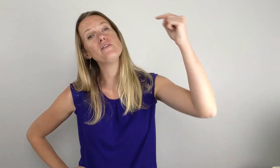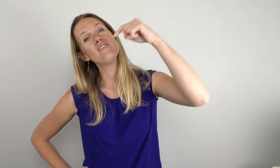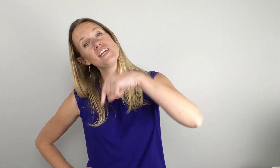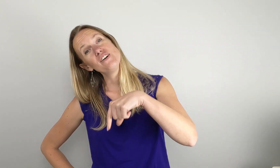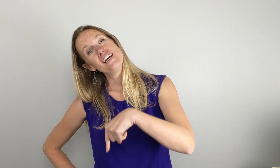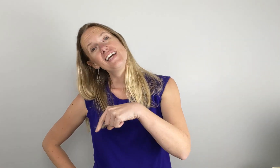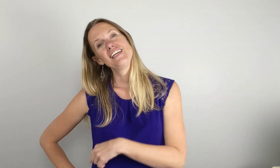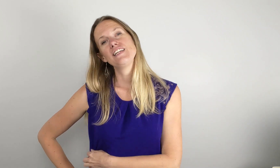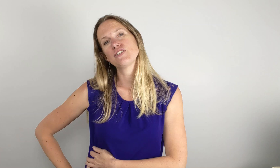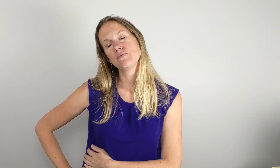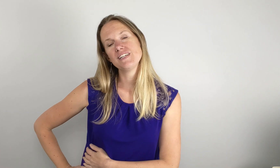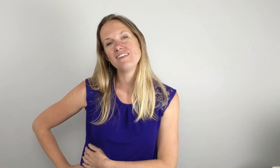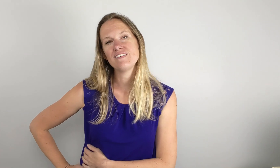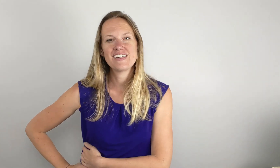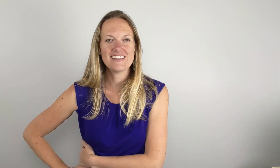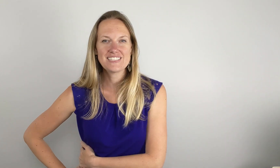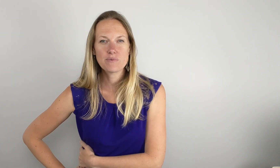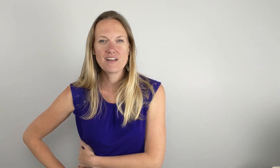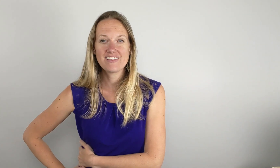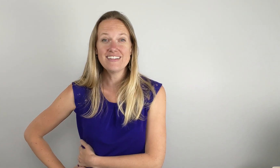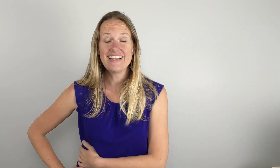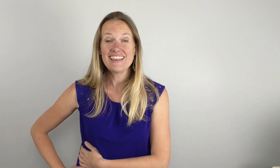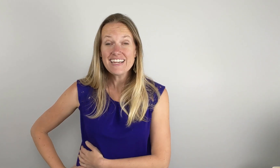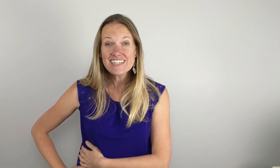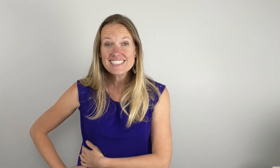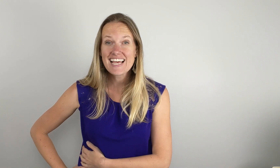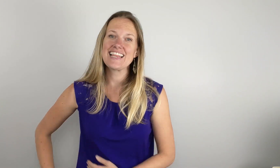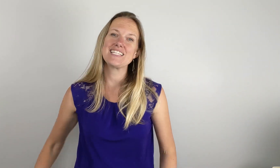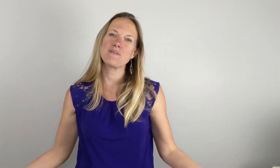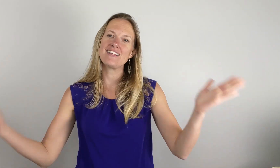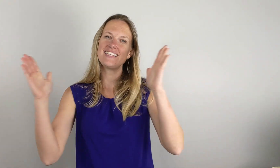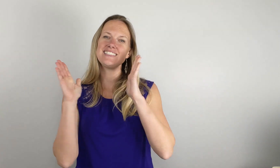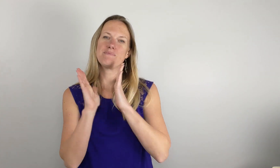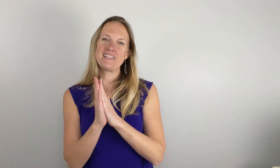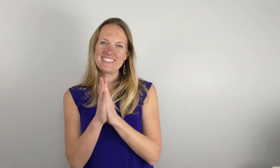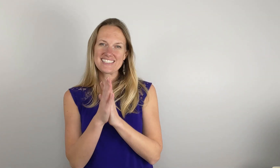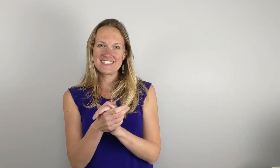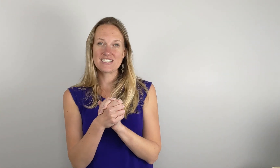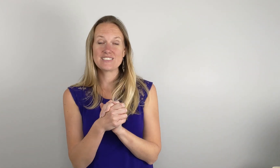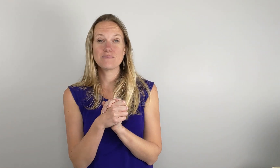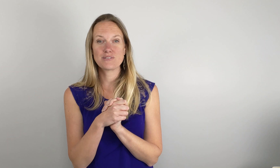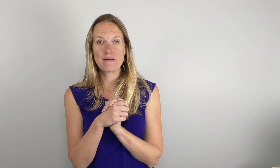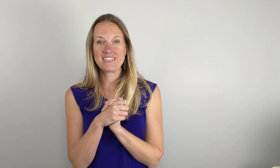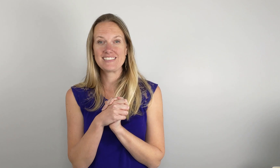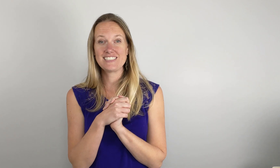the video in the description, you'll find a link to print off the lyrics. And last but not least, please consider subscribing to the